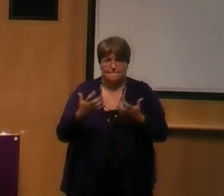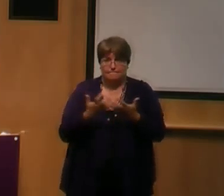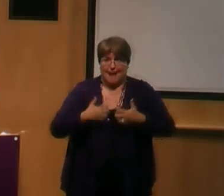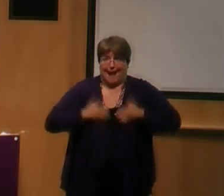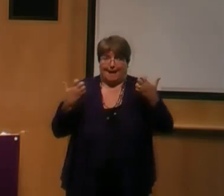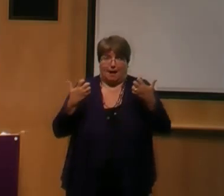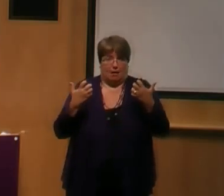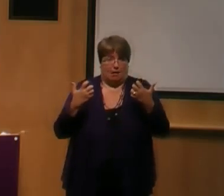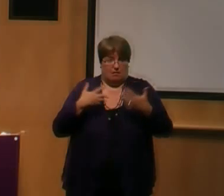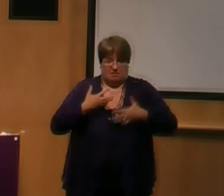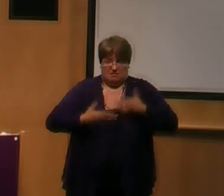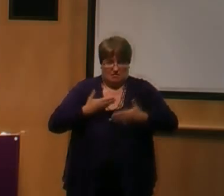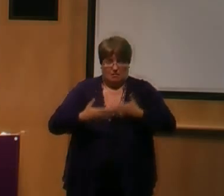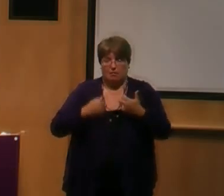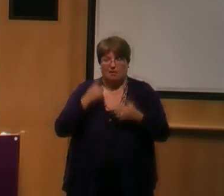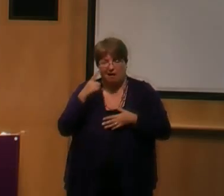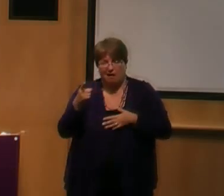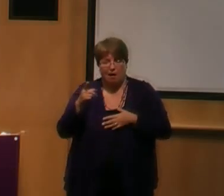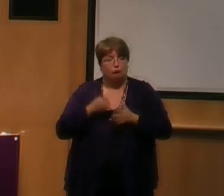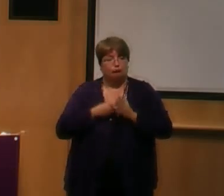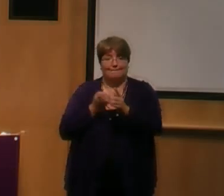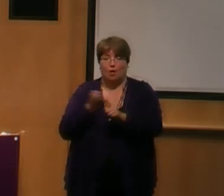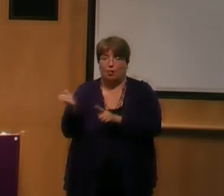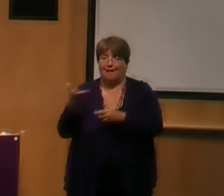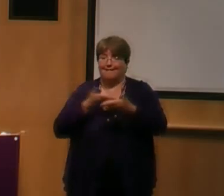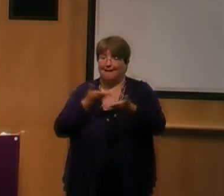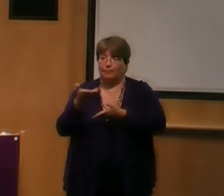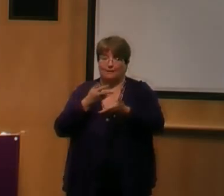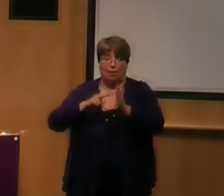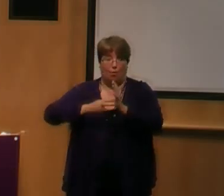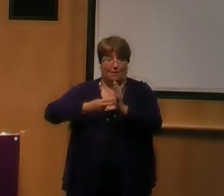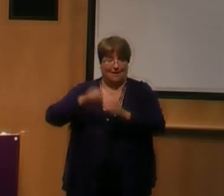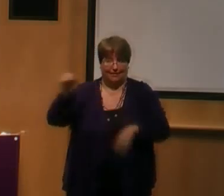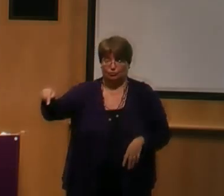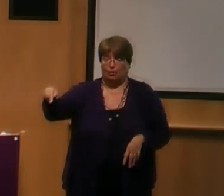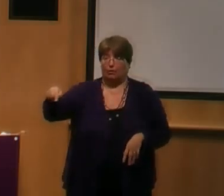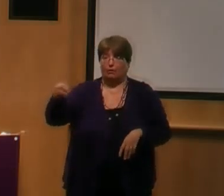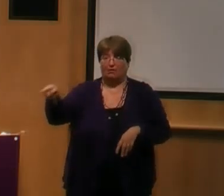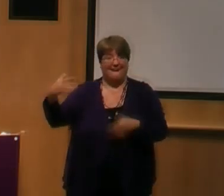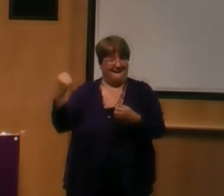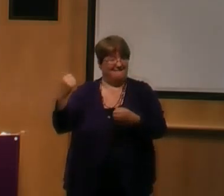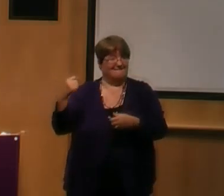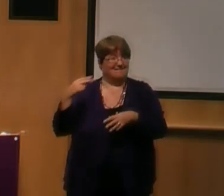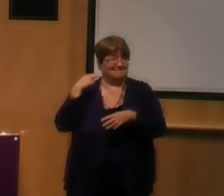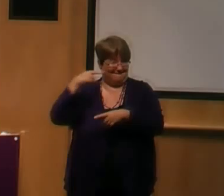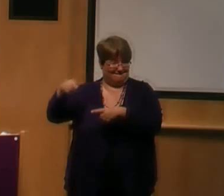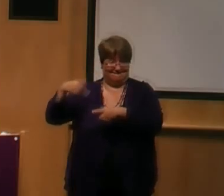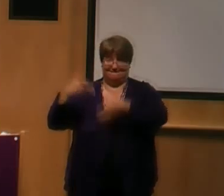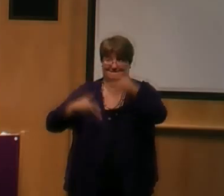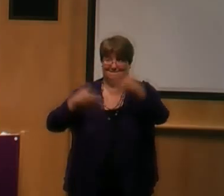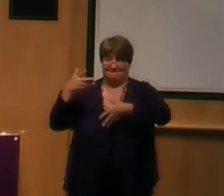time. A lot of anger issues. So through the mentoring, they were referred to a counselling organisation. We do have